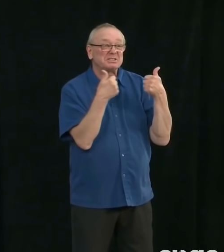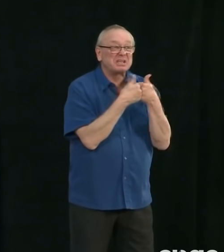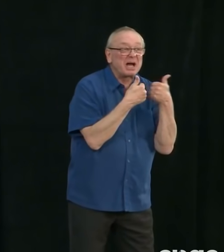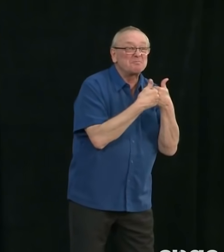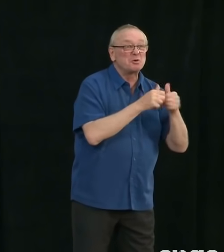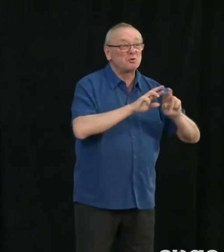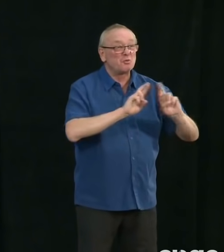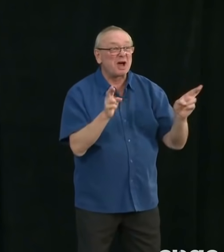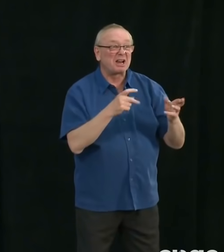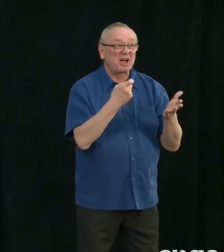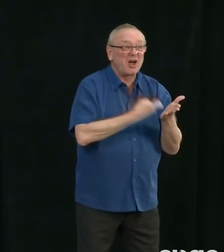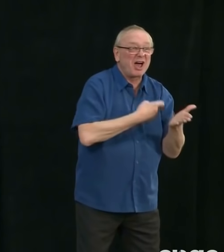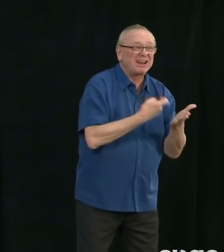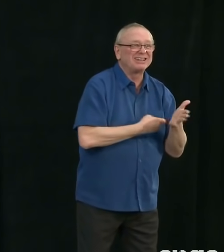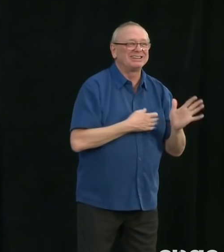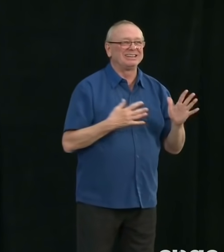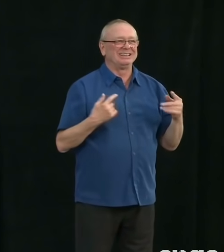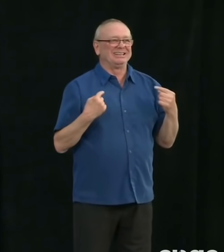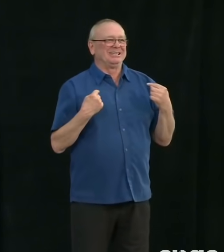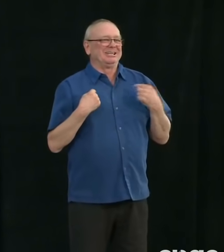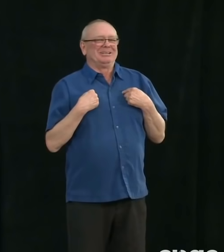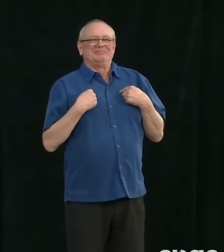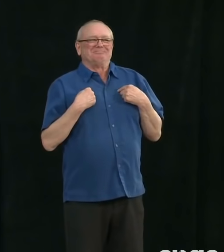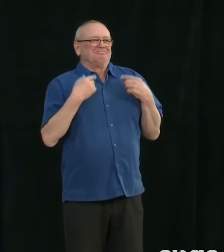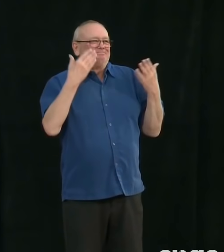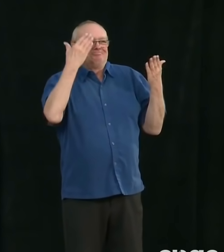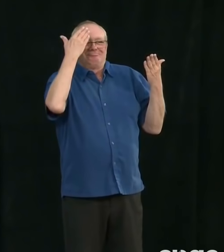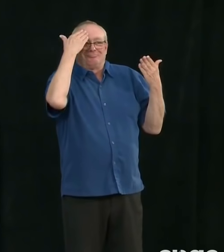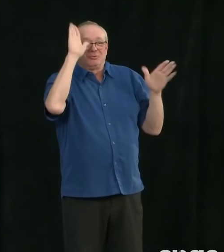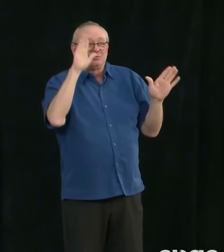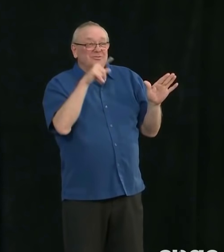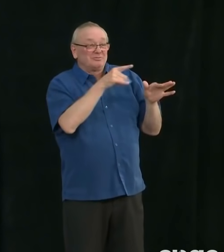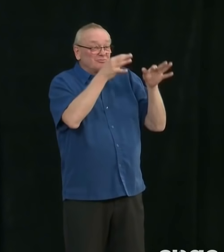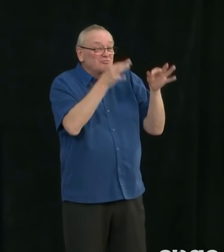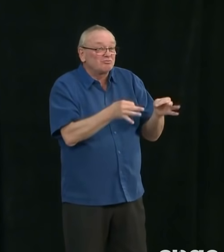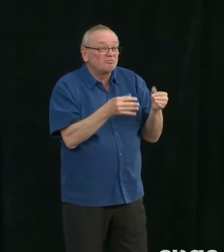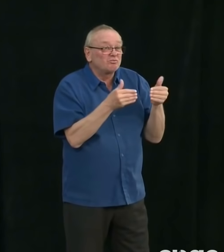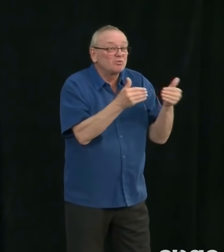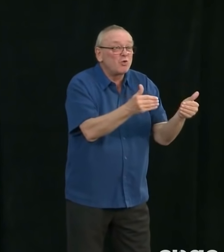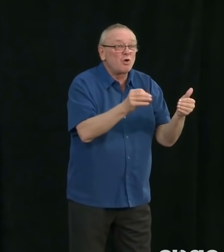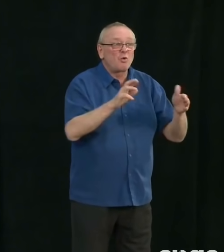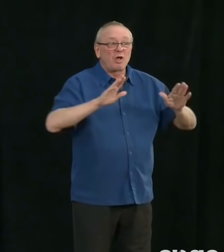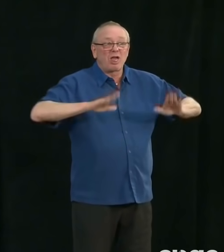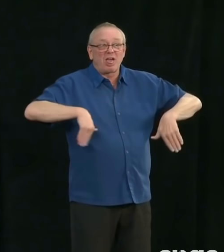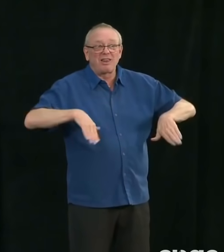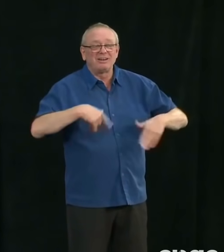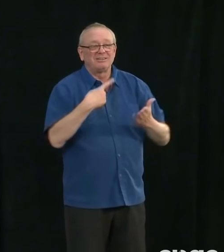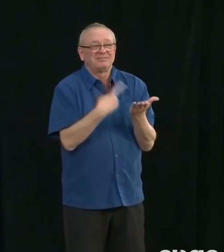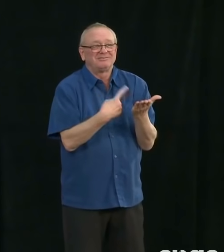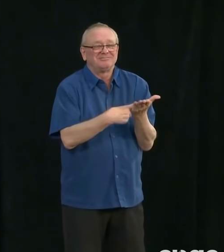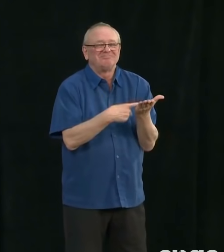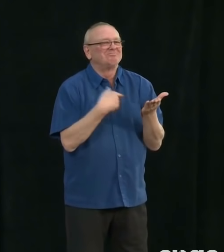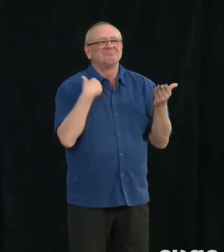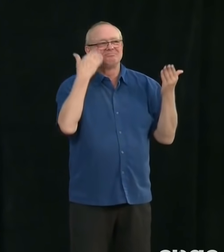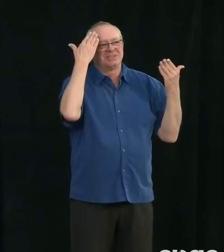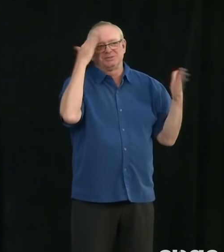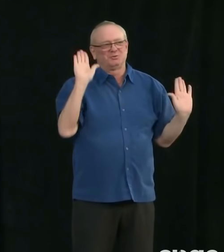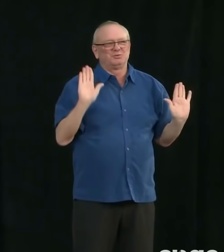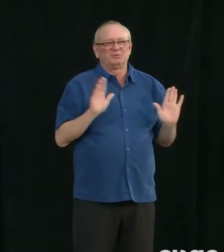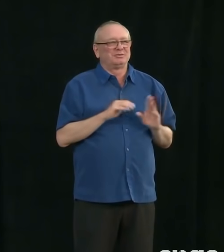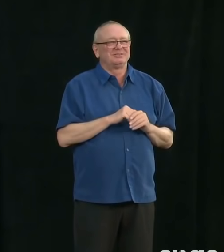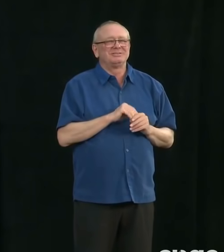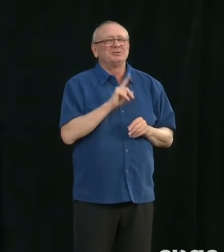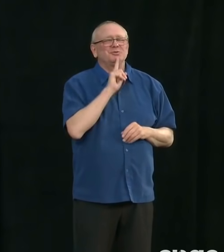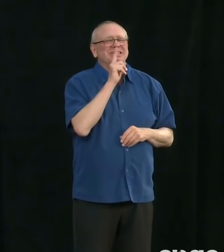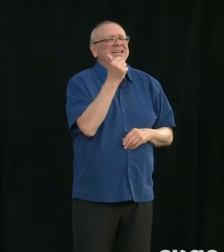being made on that front. So what I would say is simply that if there was a positive test in anyone in Alberta, we would treat it the